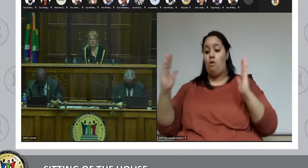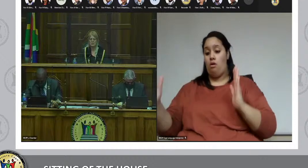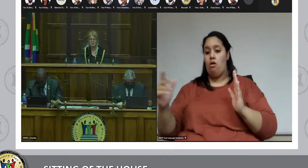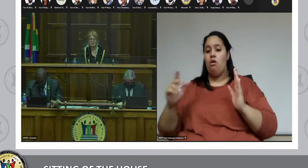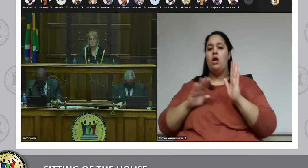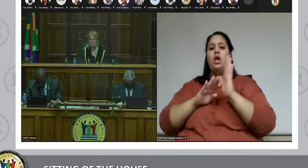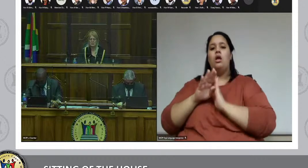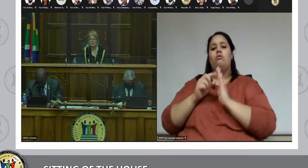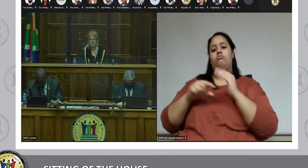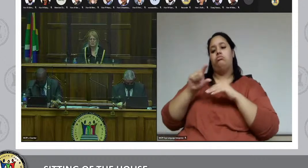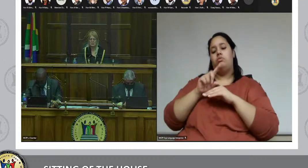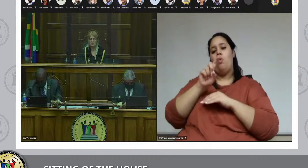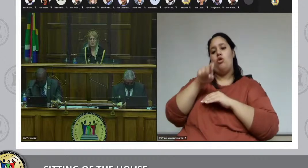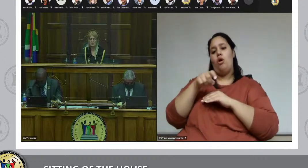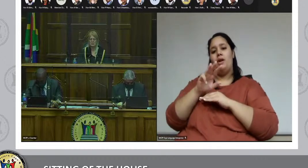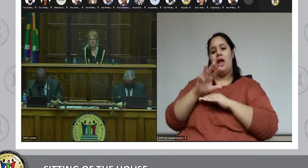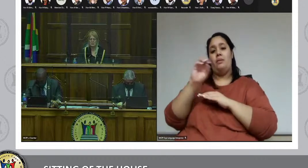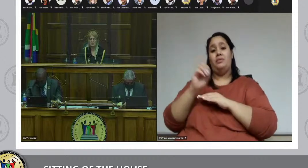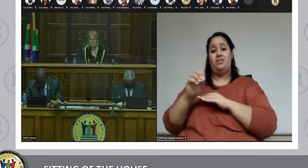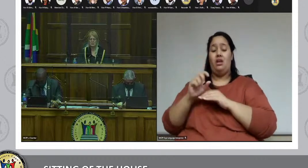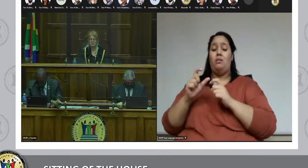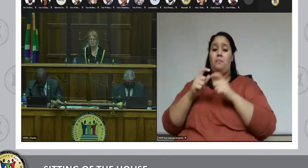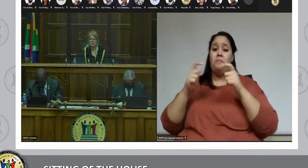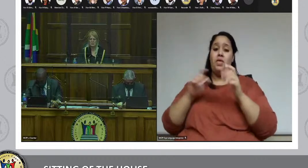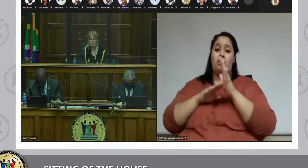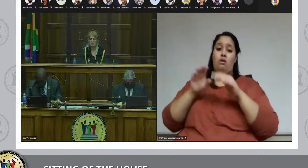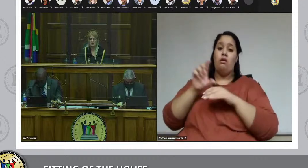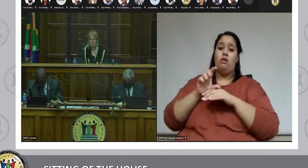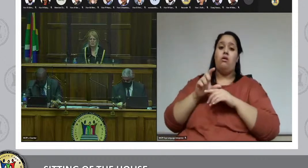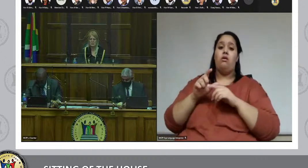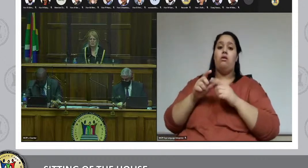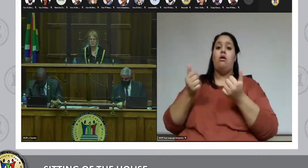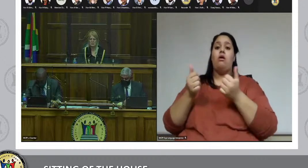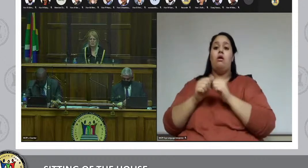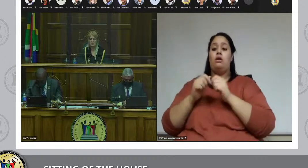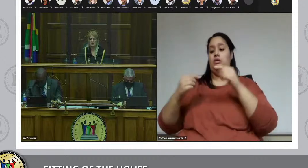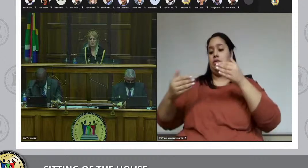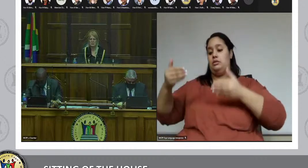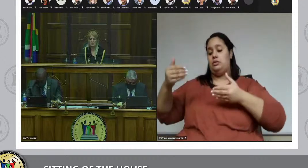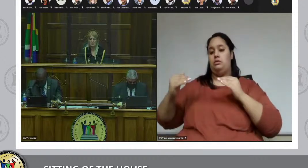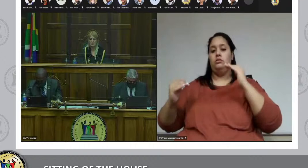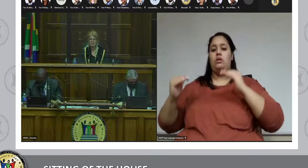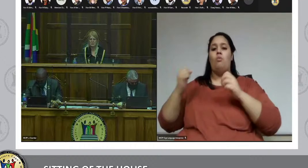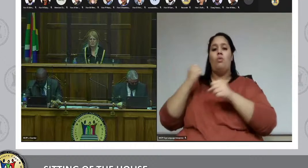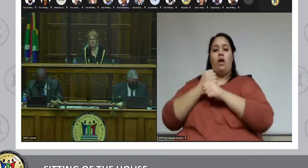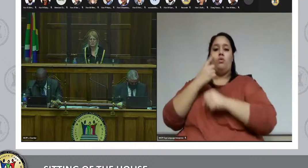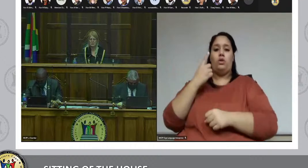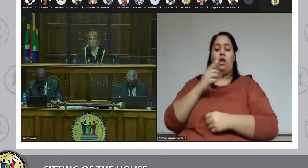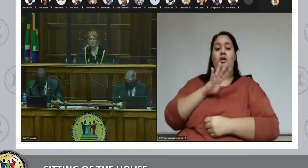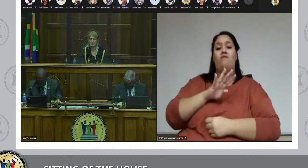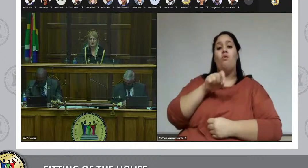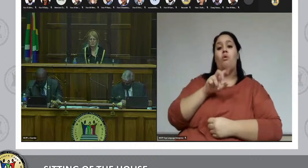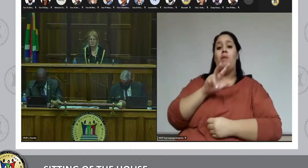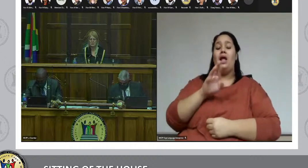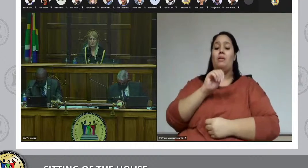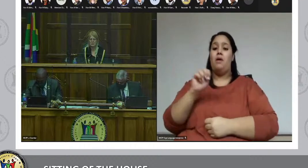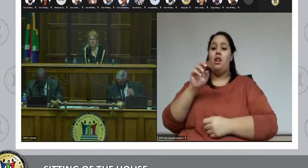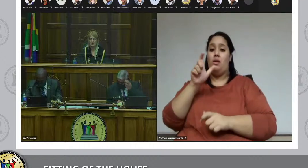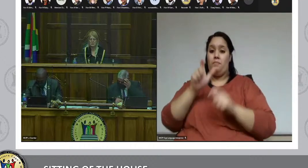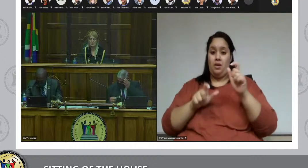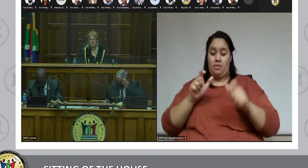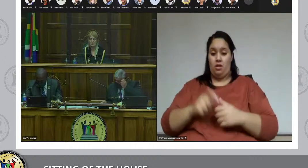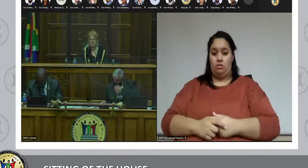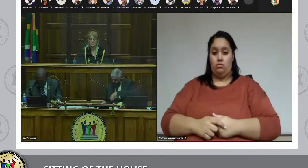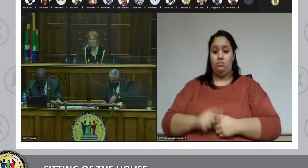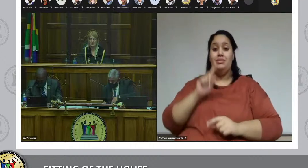by 1.9%, the largest increase alongside Gauteng, and now stands at almost 4.8 million people. The survey